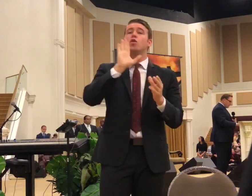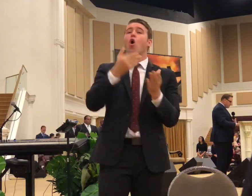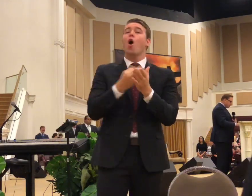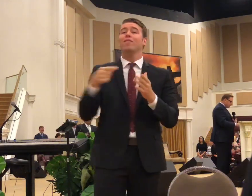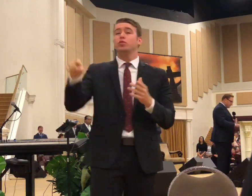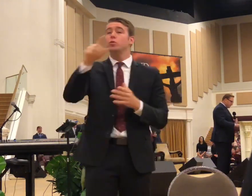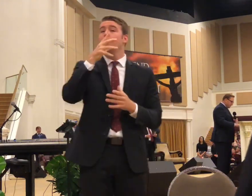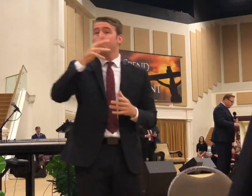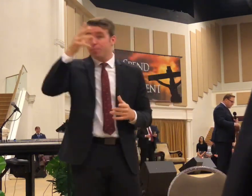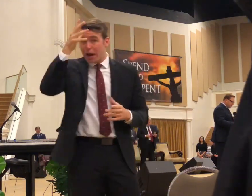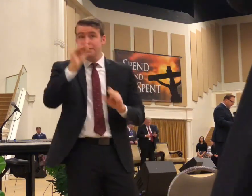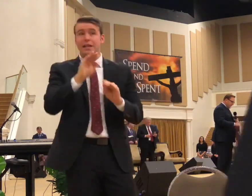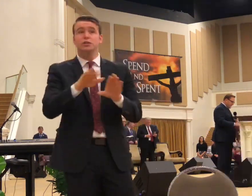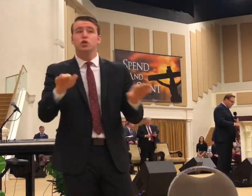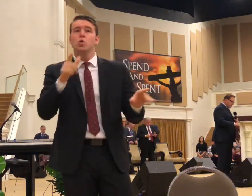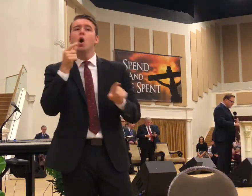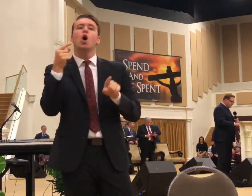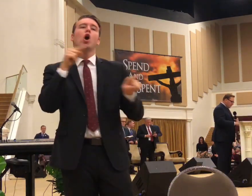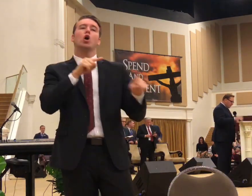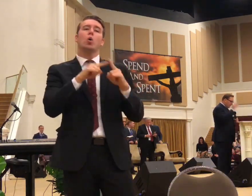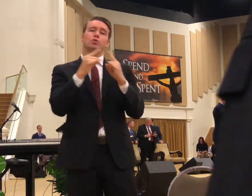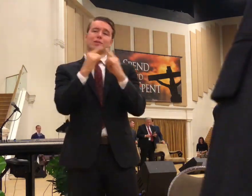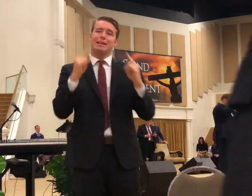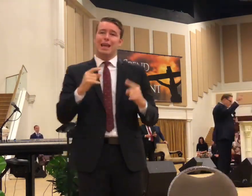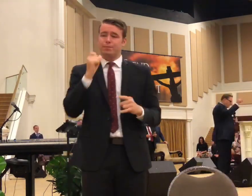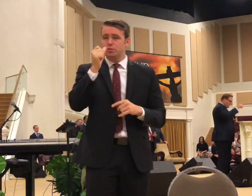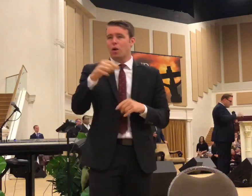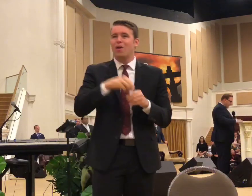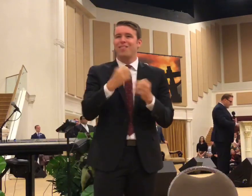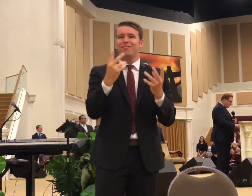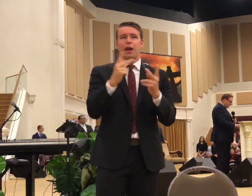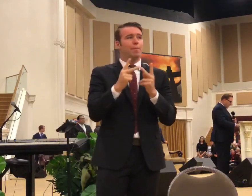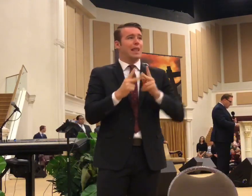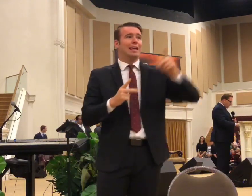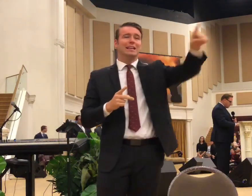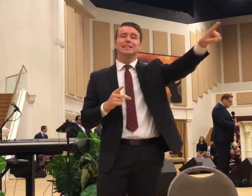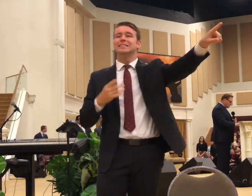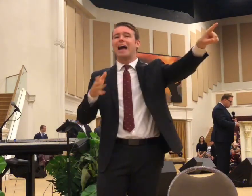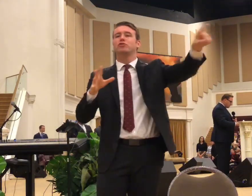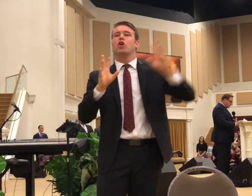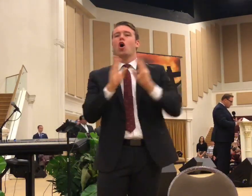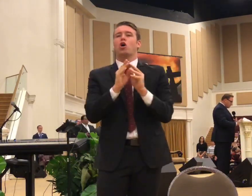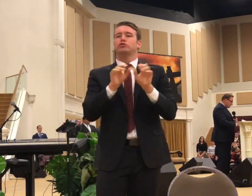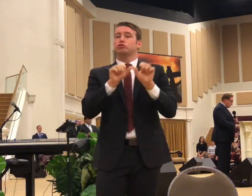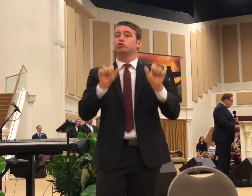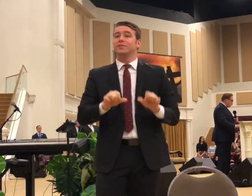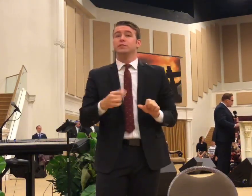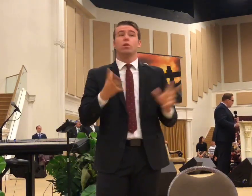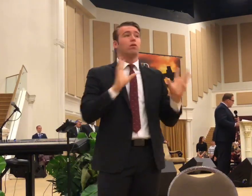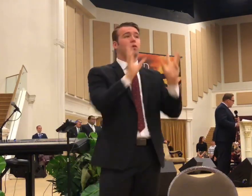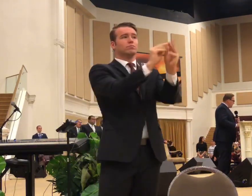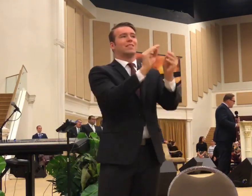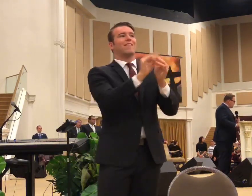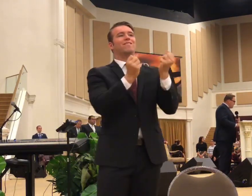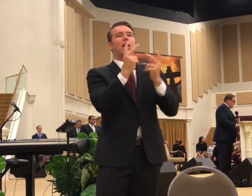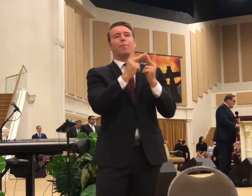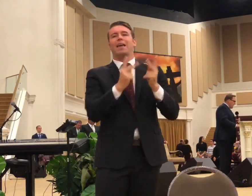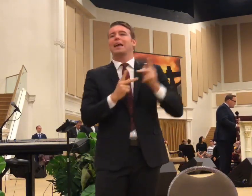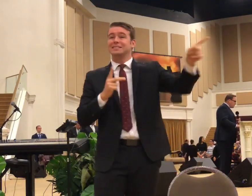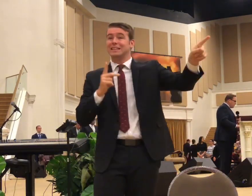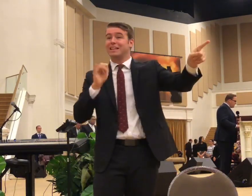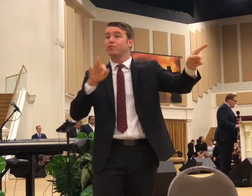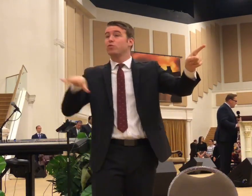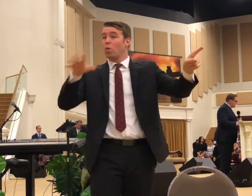you parents and children that are going to camp tomorrow in the fireplace after our altar service. So please go